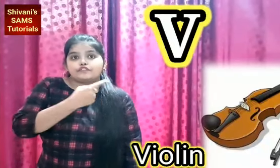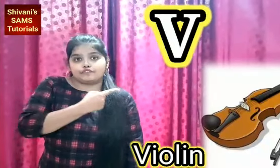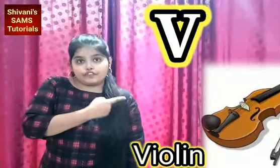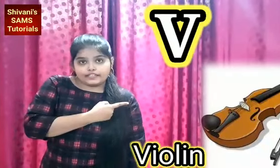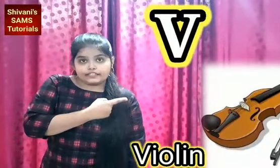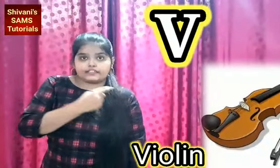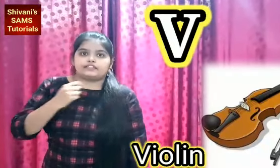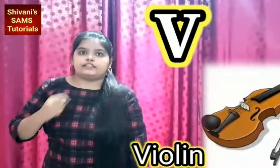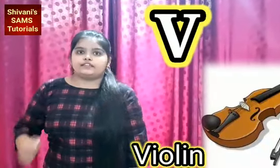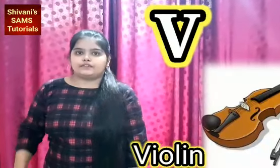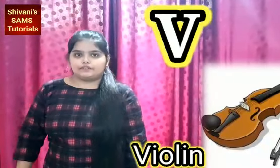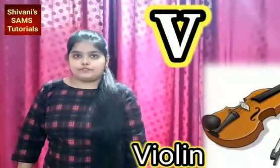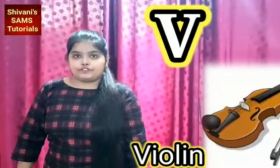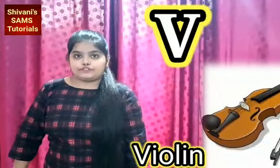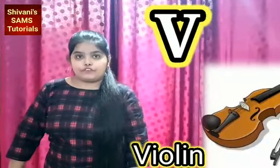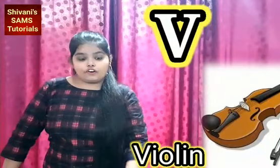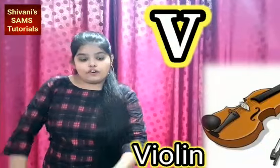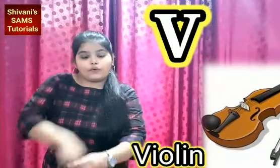V for